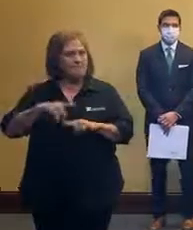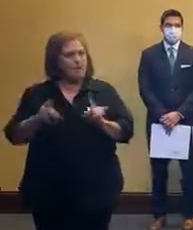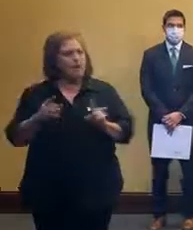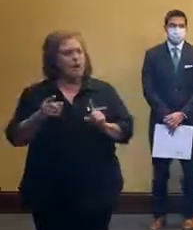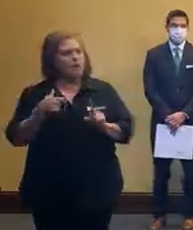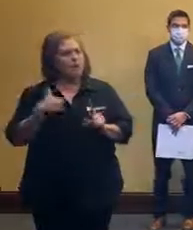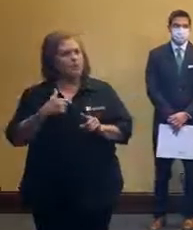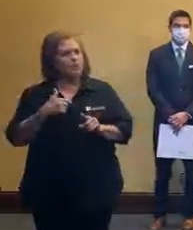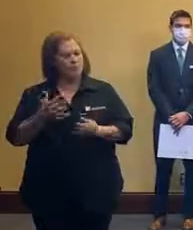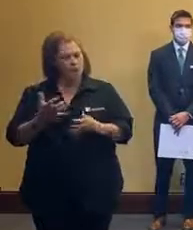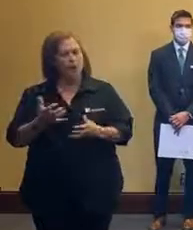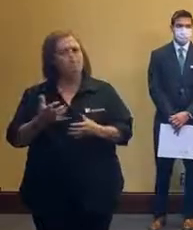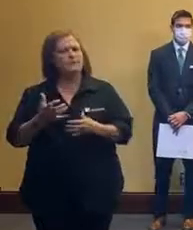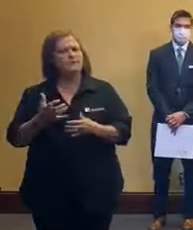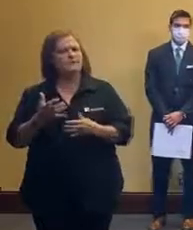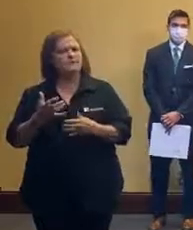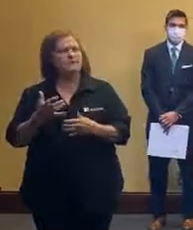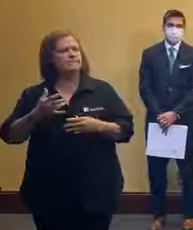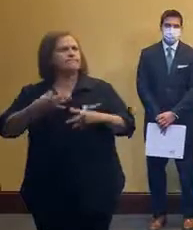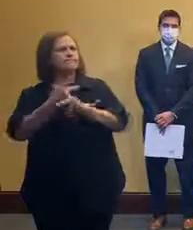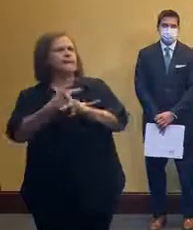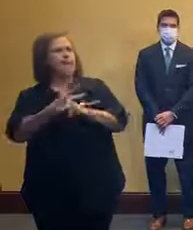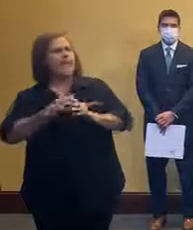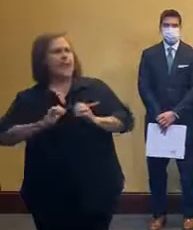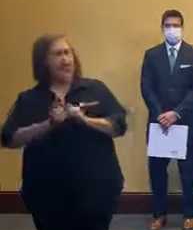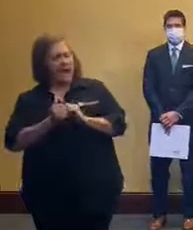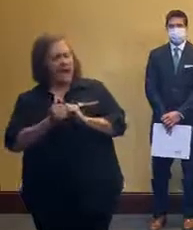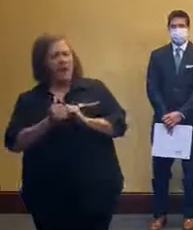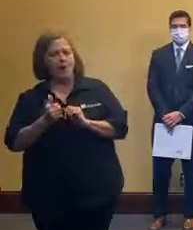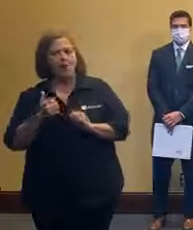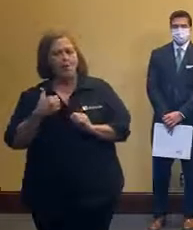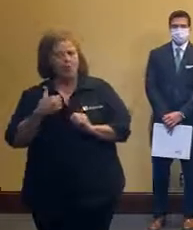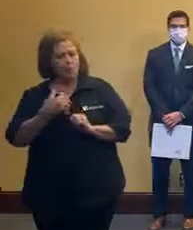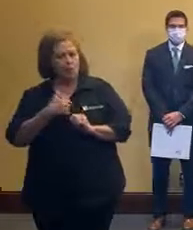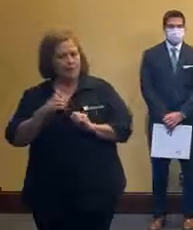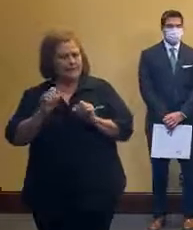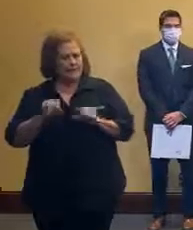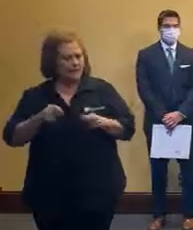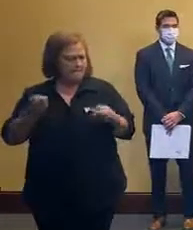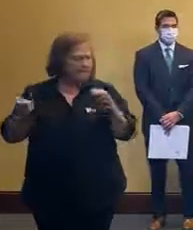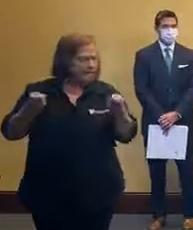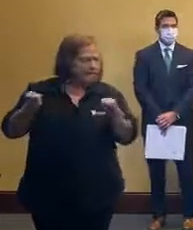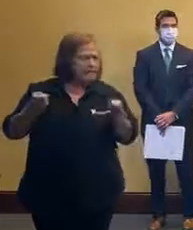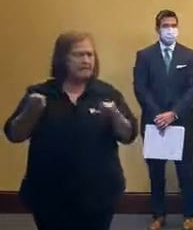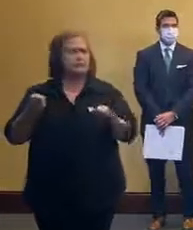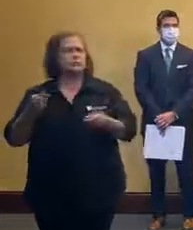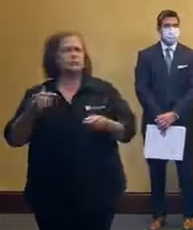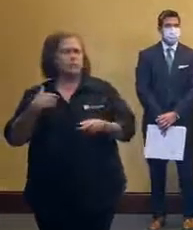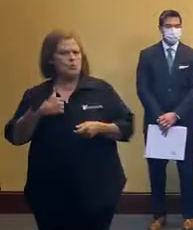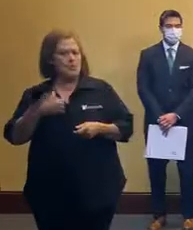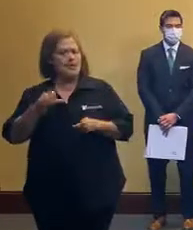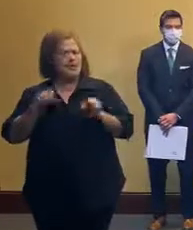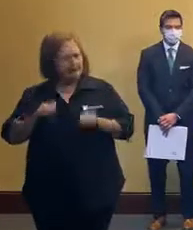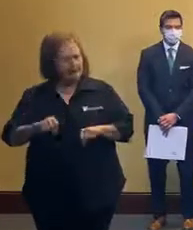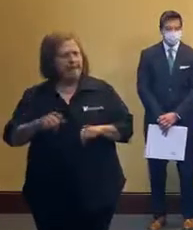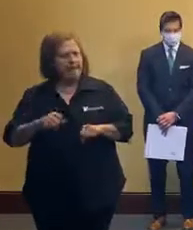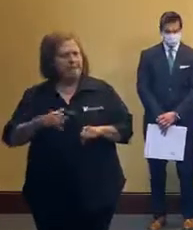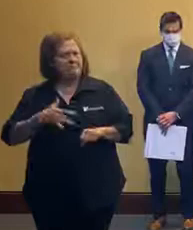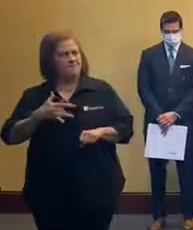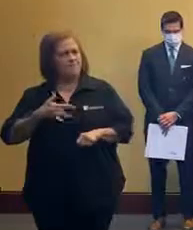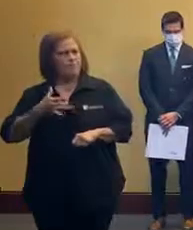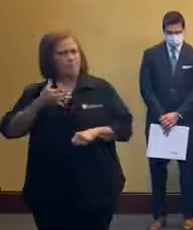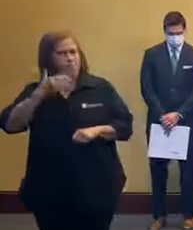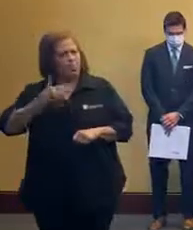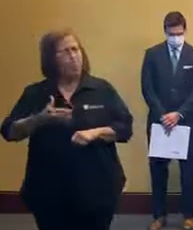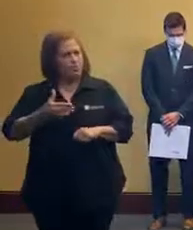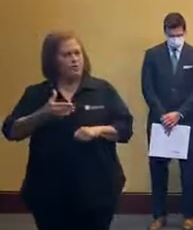save ourselves and come up with a strategy that we can deploy and we could have confidence in and giving it to the